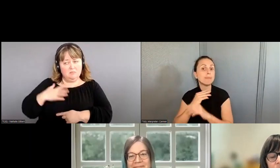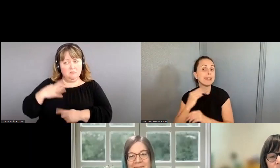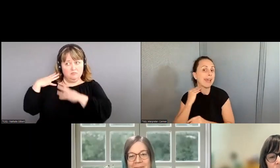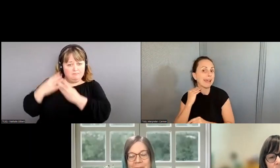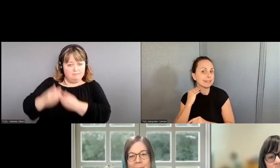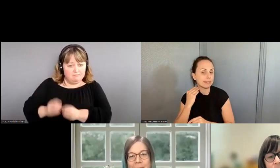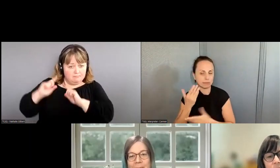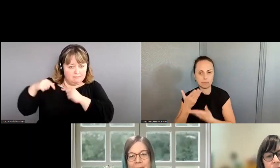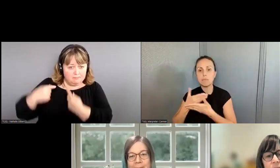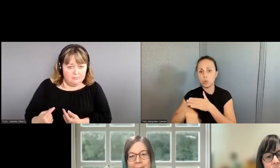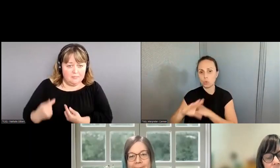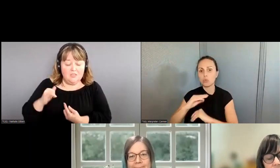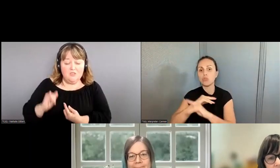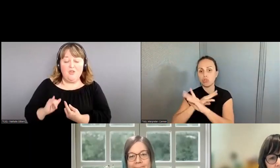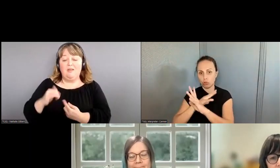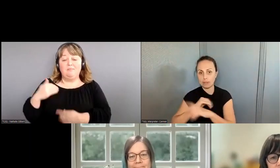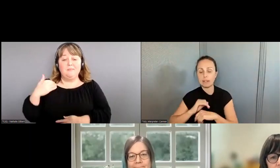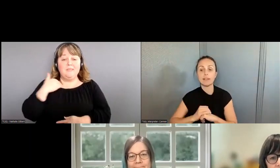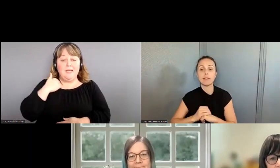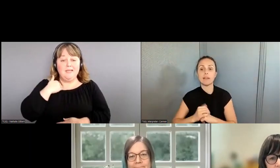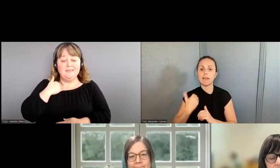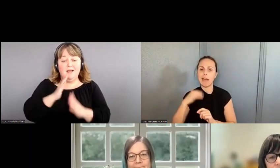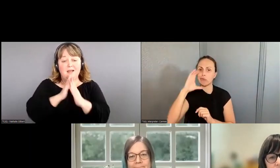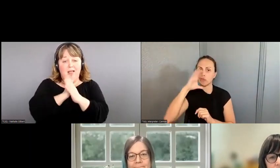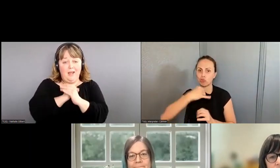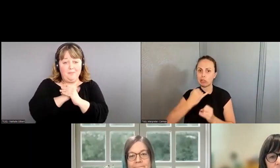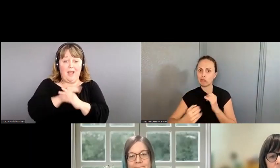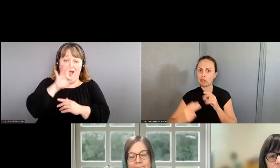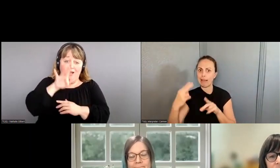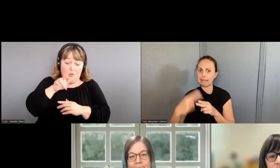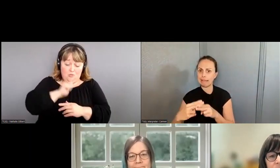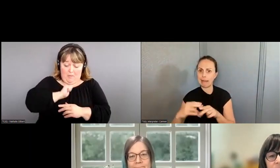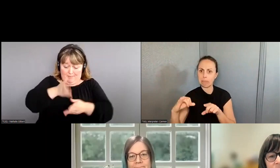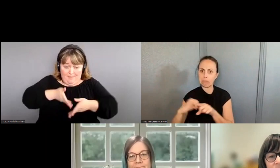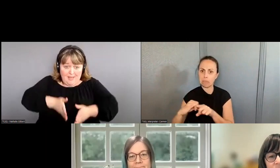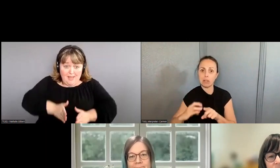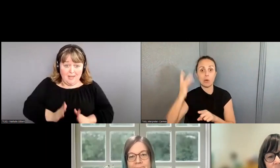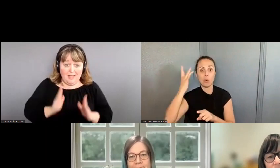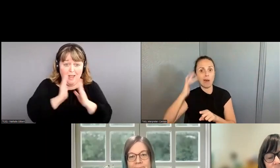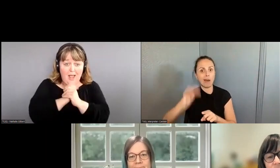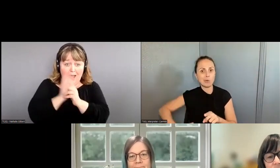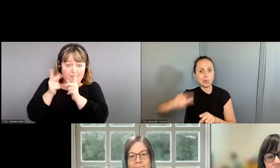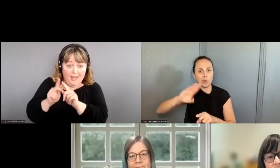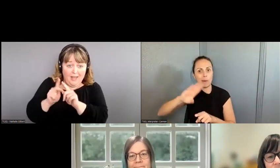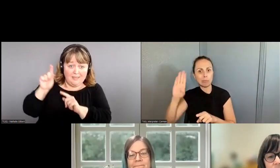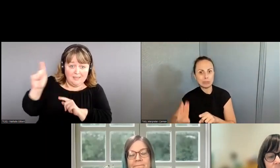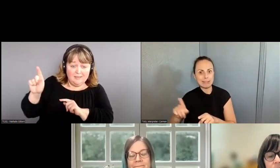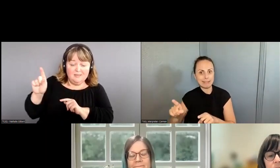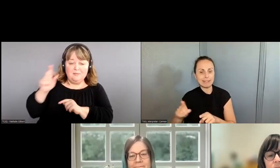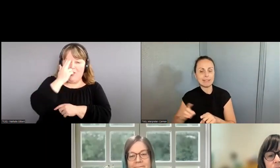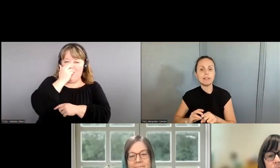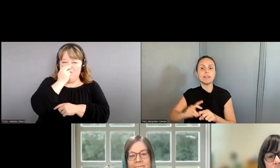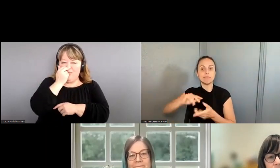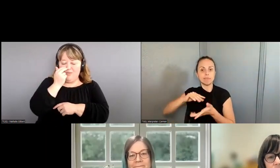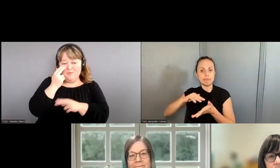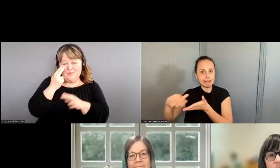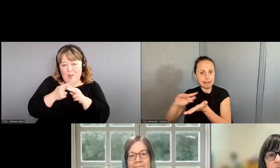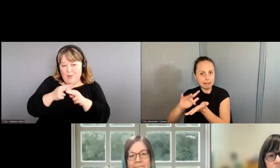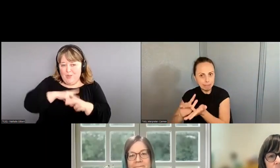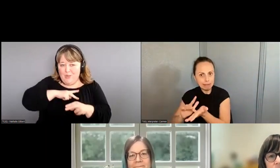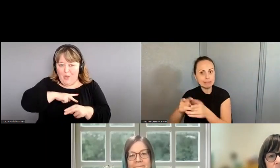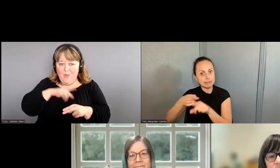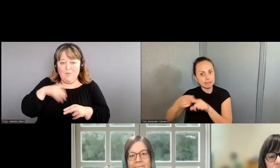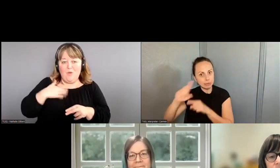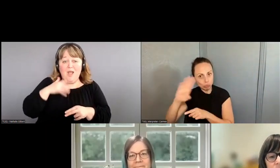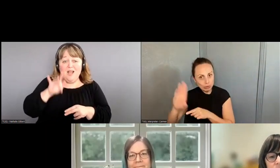Germany, and I have a strange last name that is because I grew up in Brazil, and I studied medicine in Brazil,